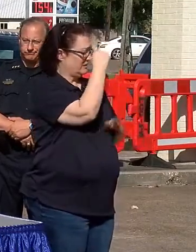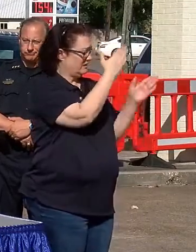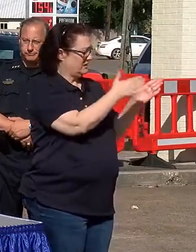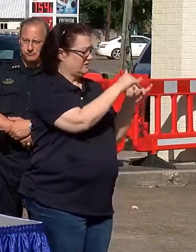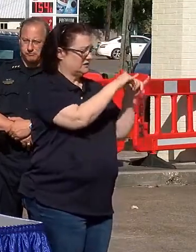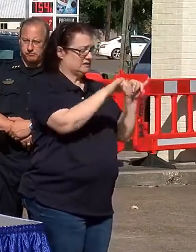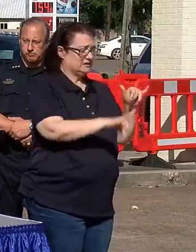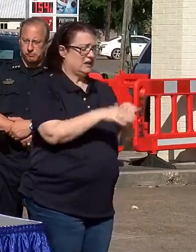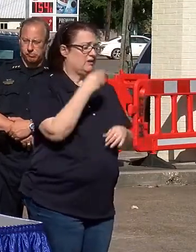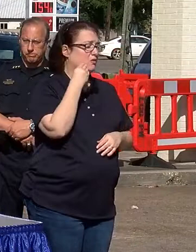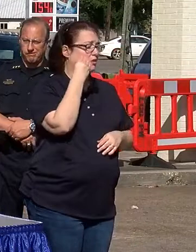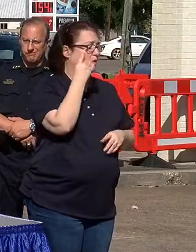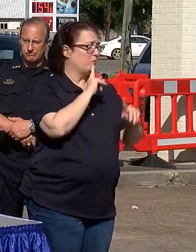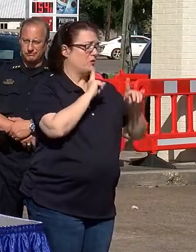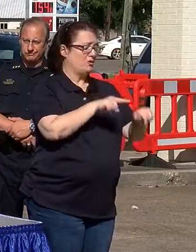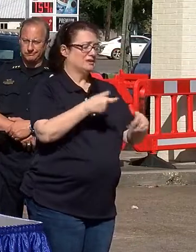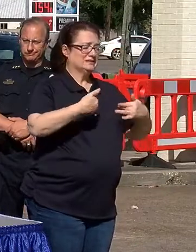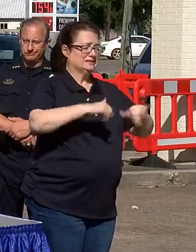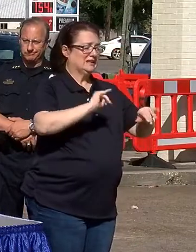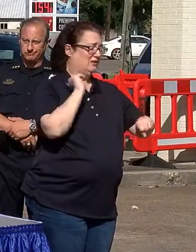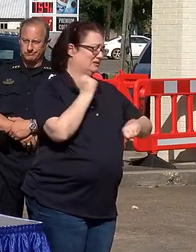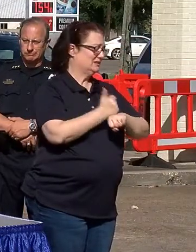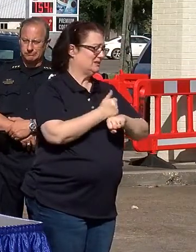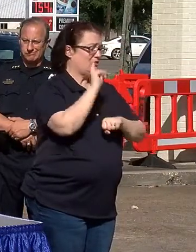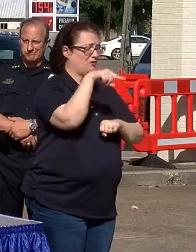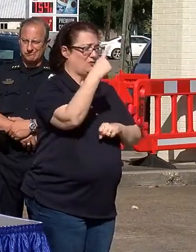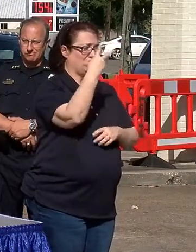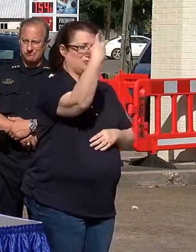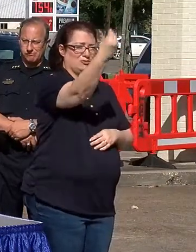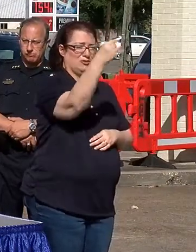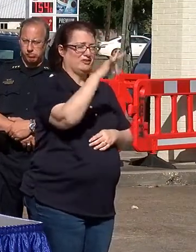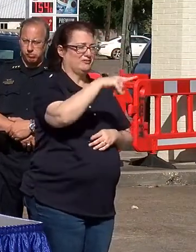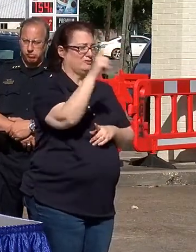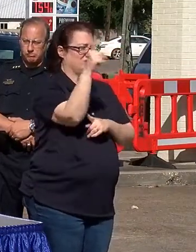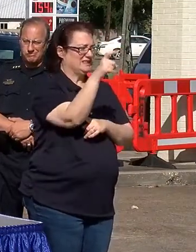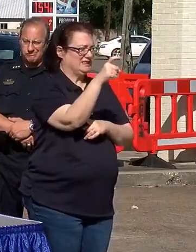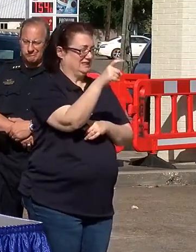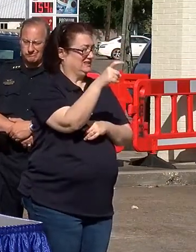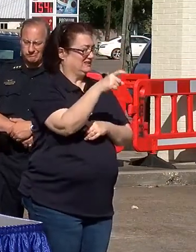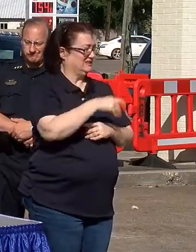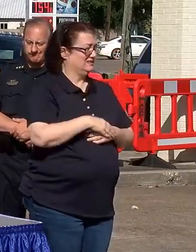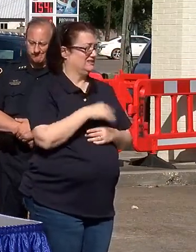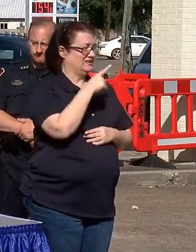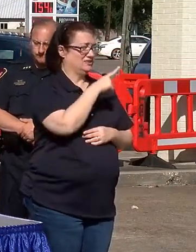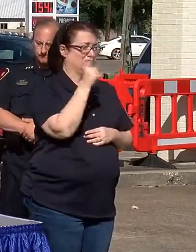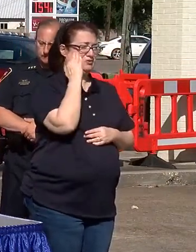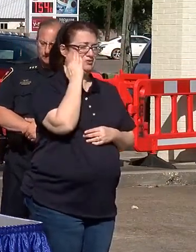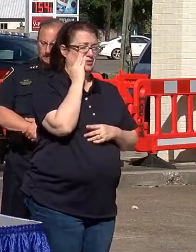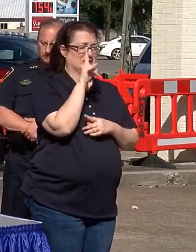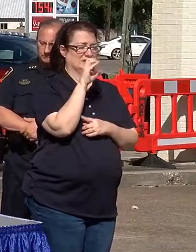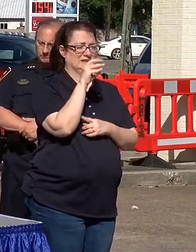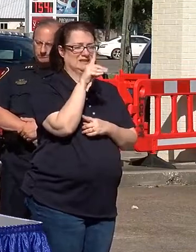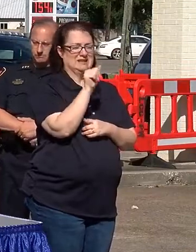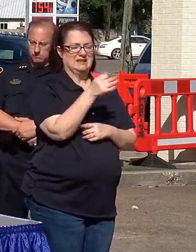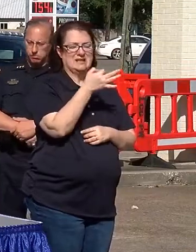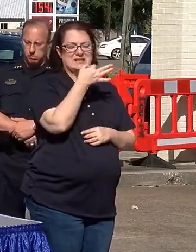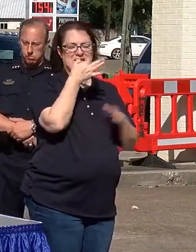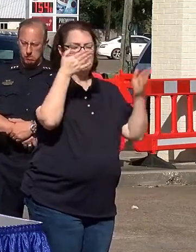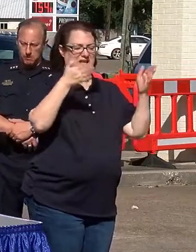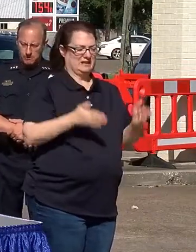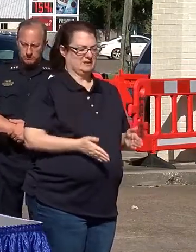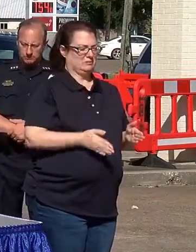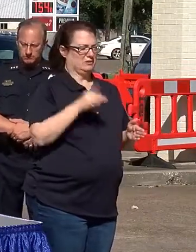Please only go out of your house if you need to. As you know, LEDA economic specialists have been fielding calls from